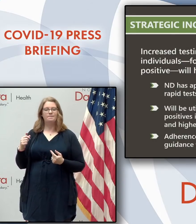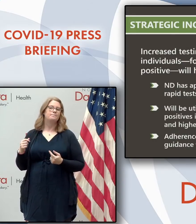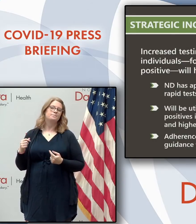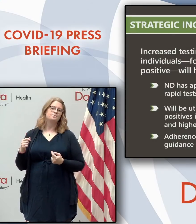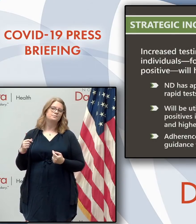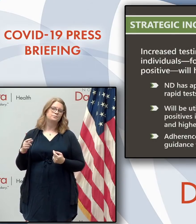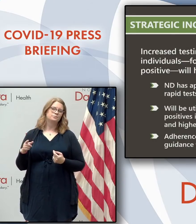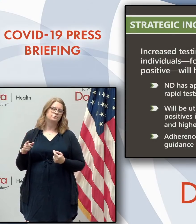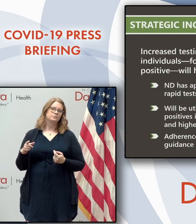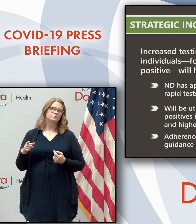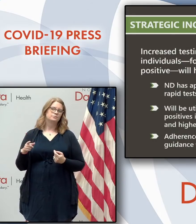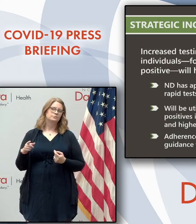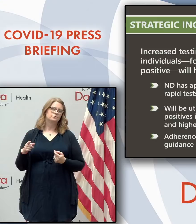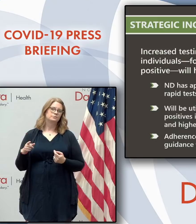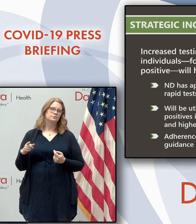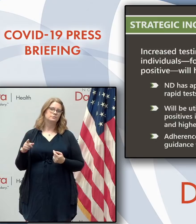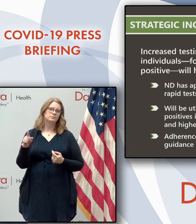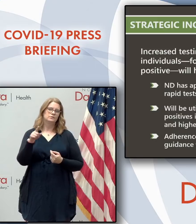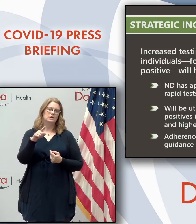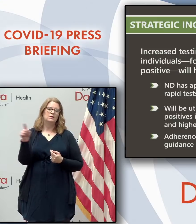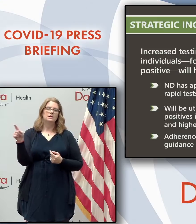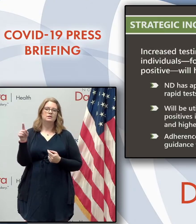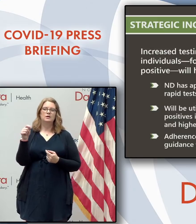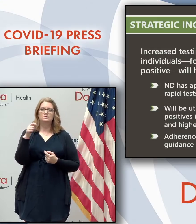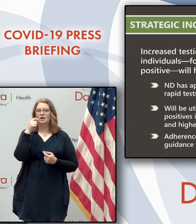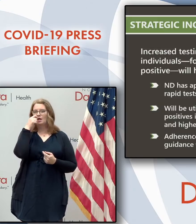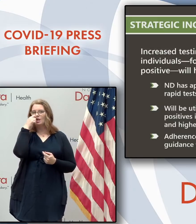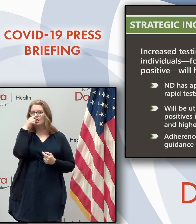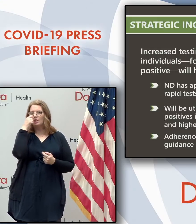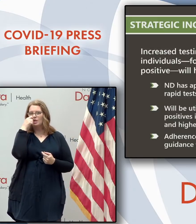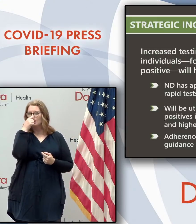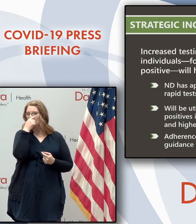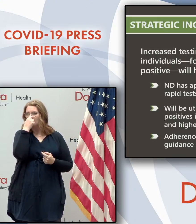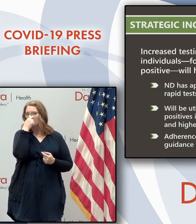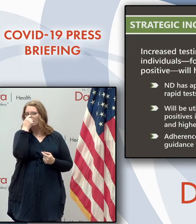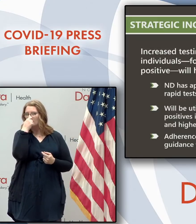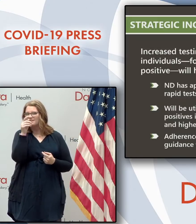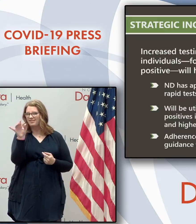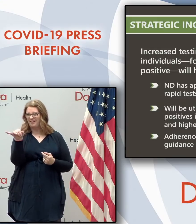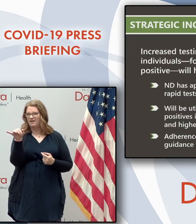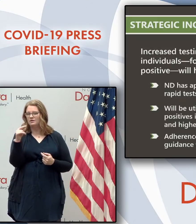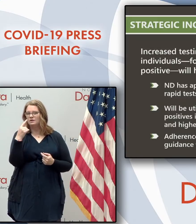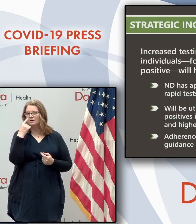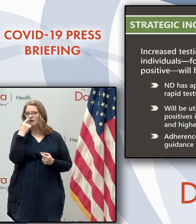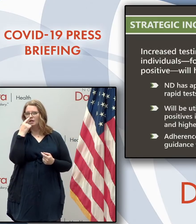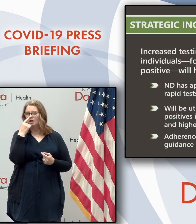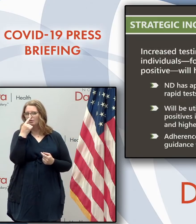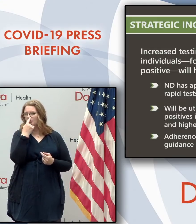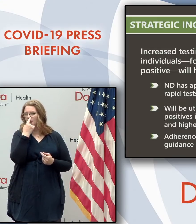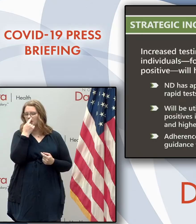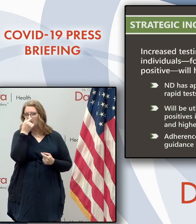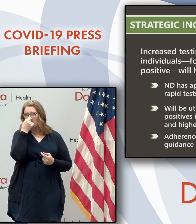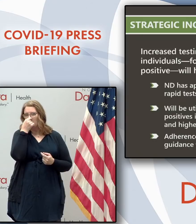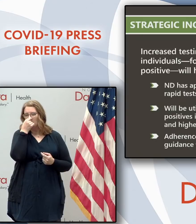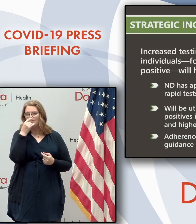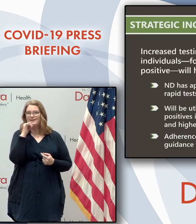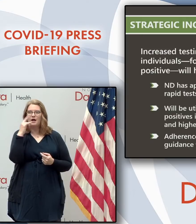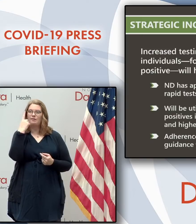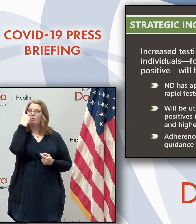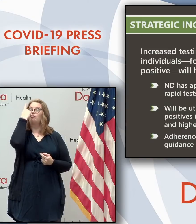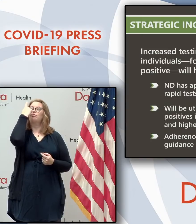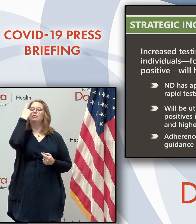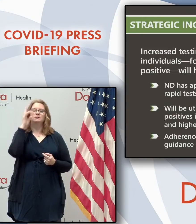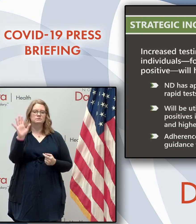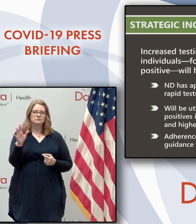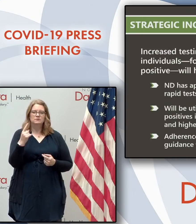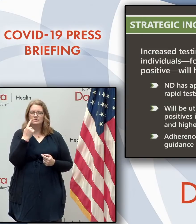still a lower nose swab and to do it, but it's the lower nose, but again results